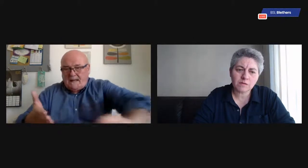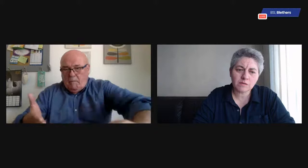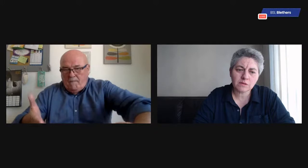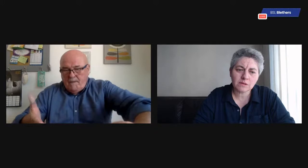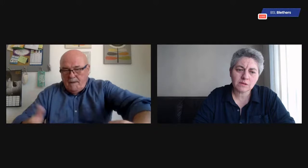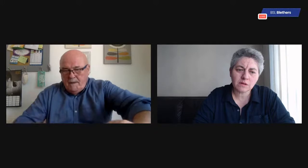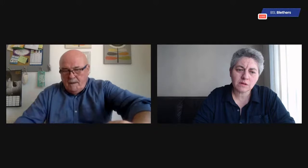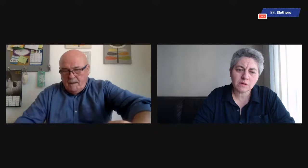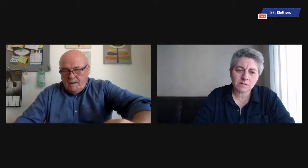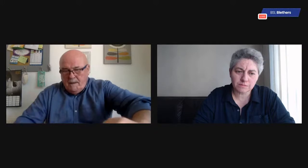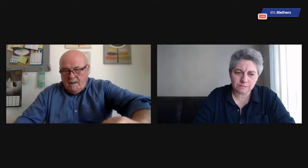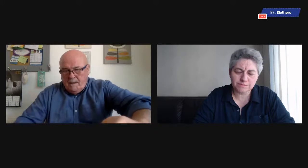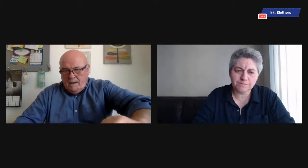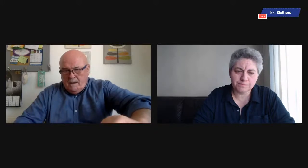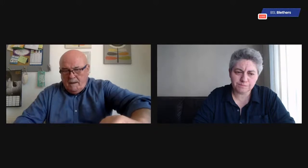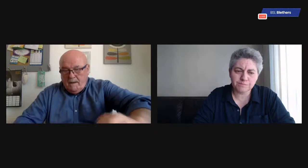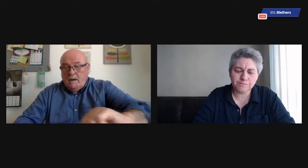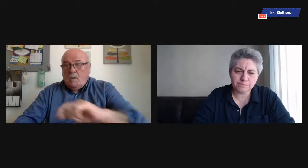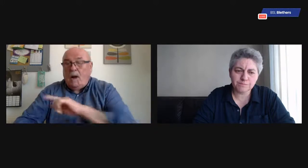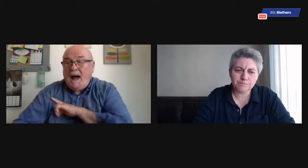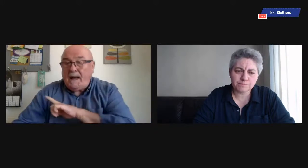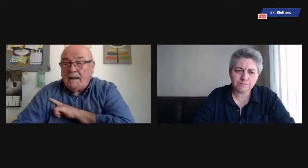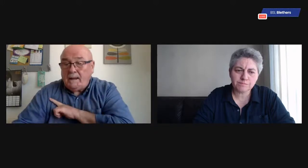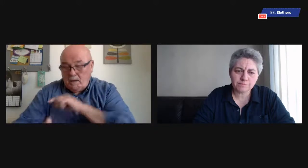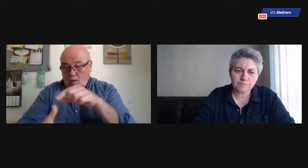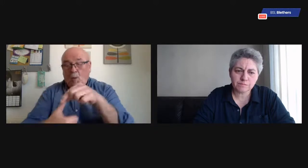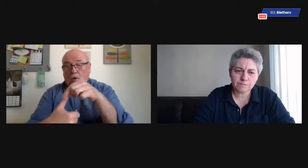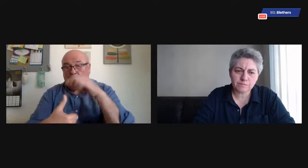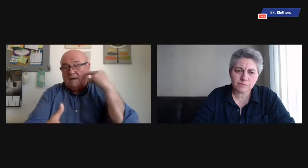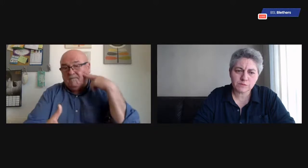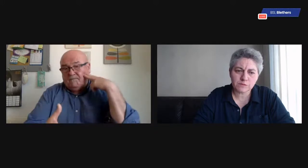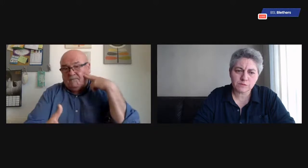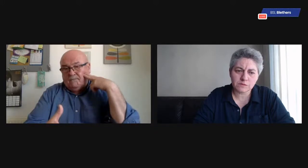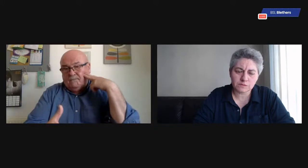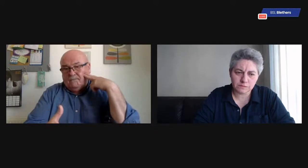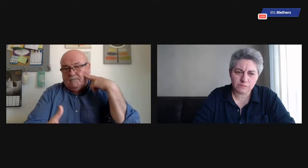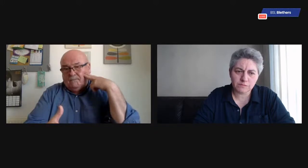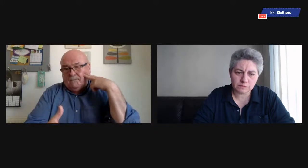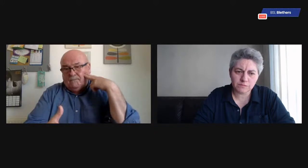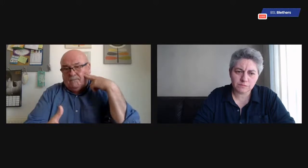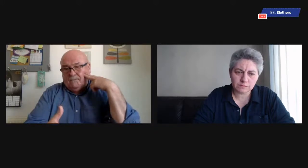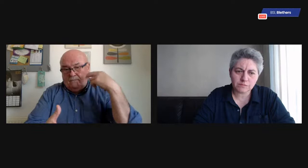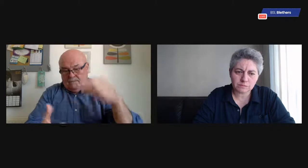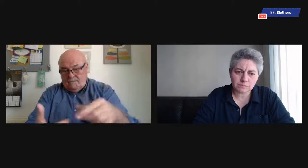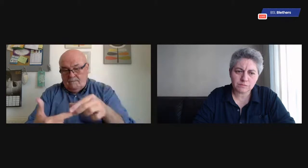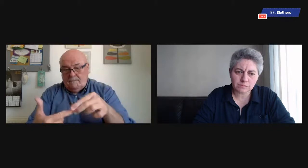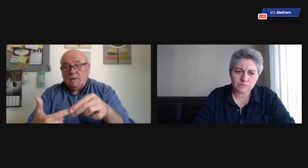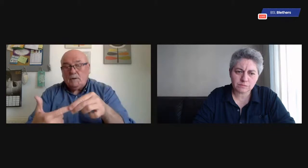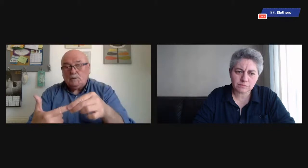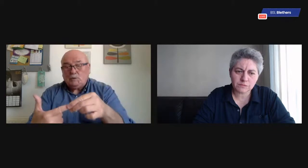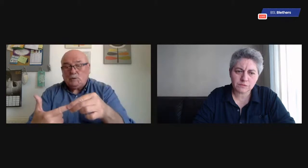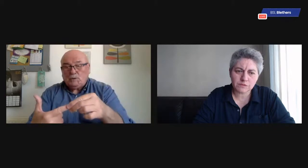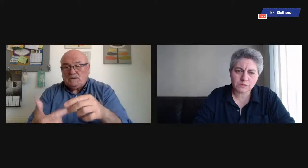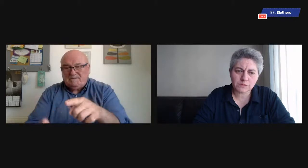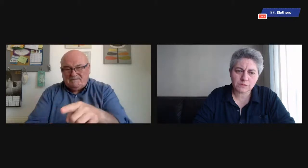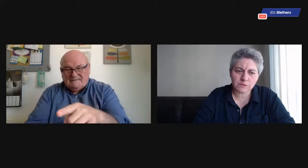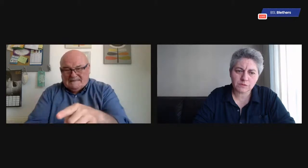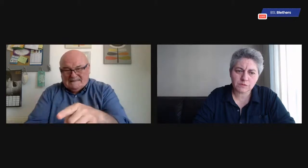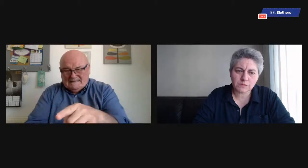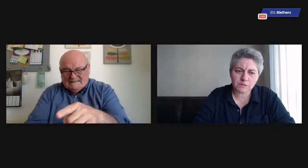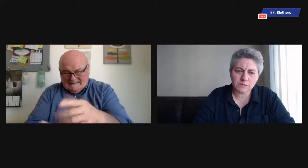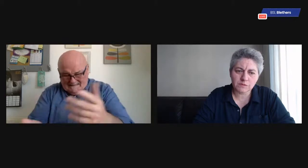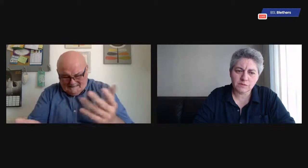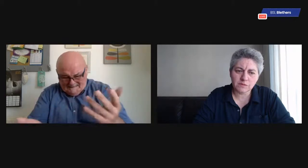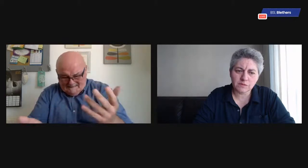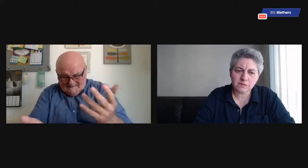um, is like, for example, like there's a lot of children that are maybe are